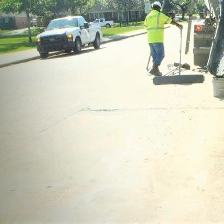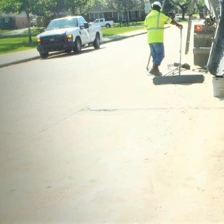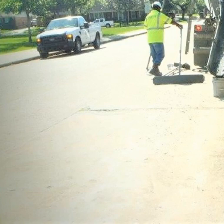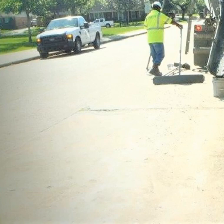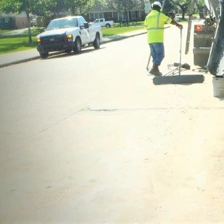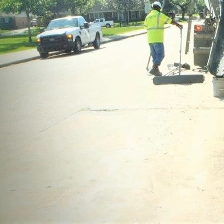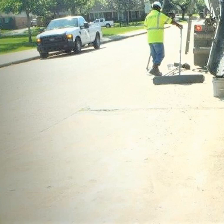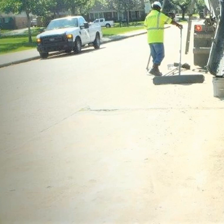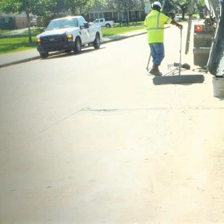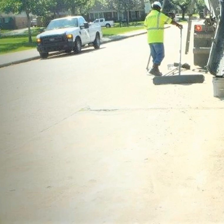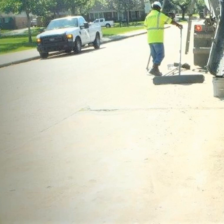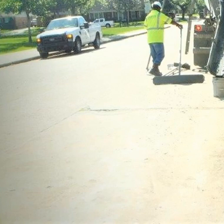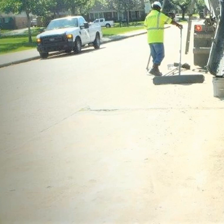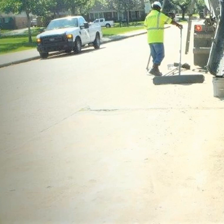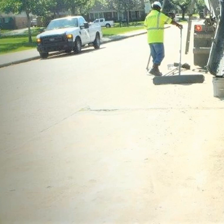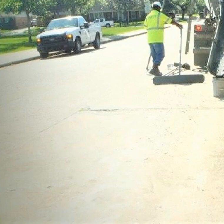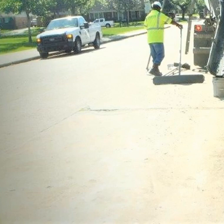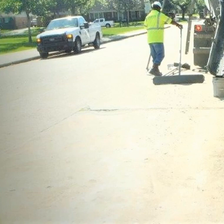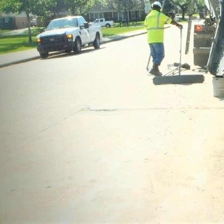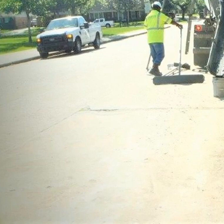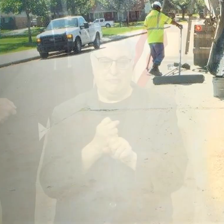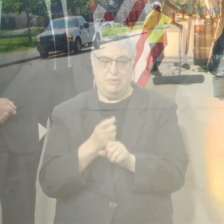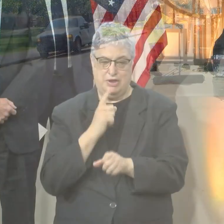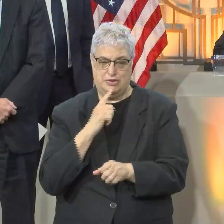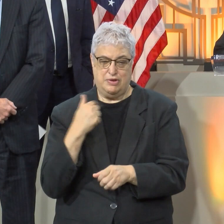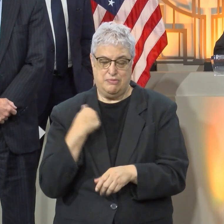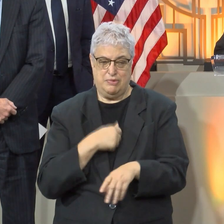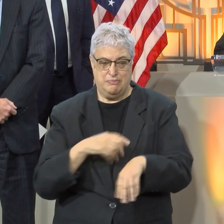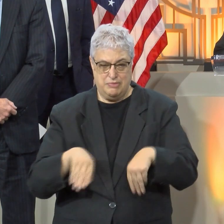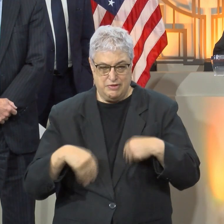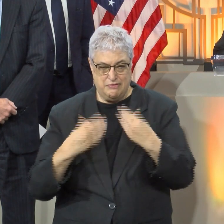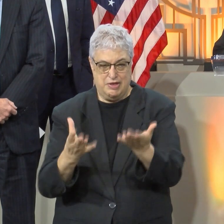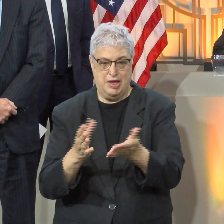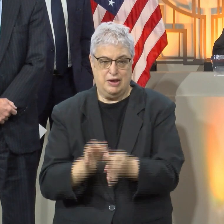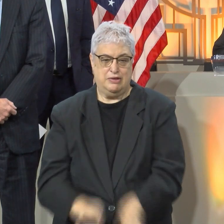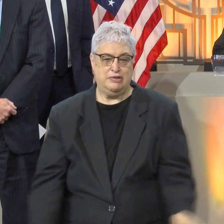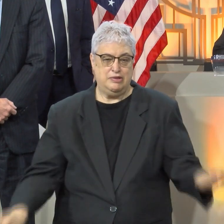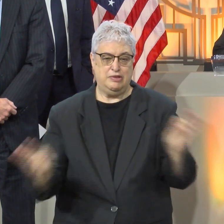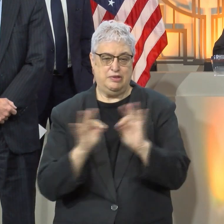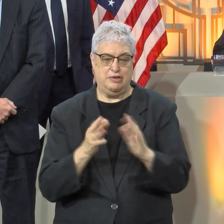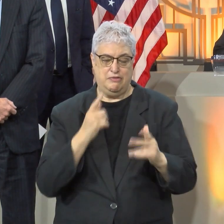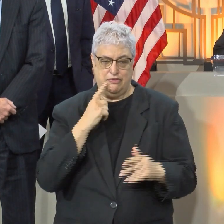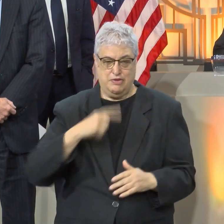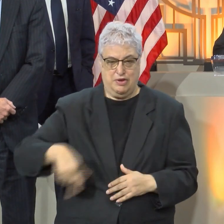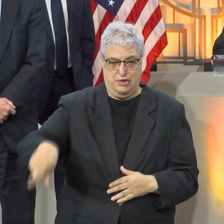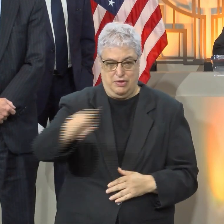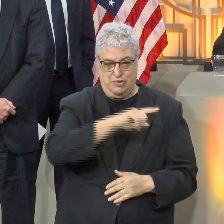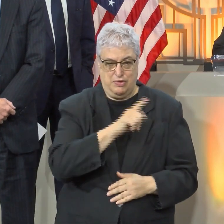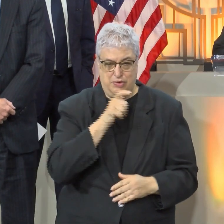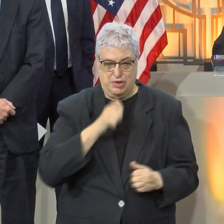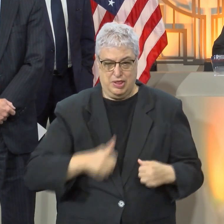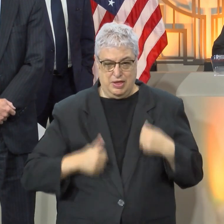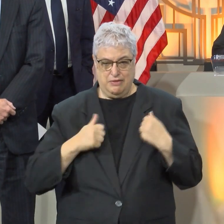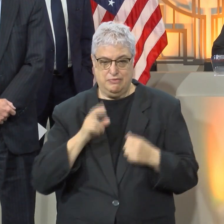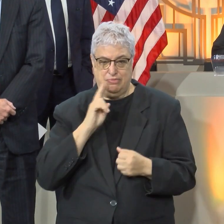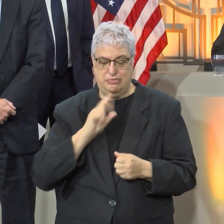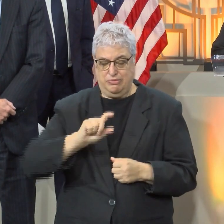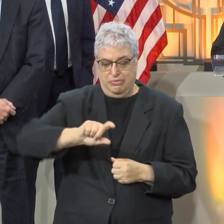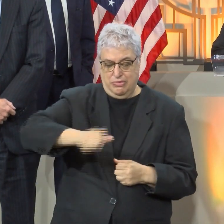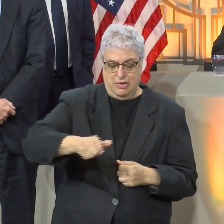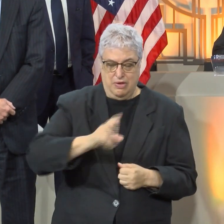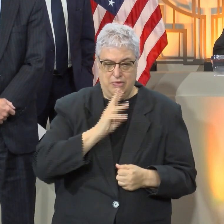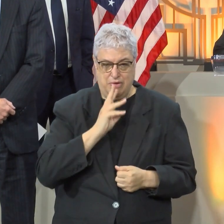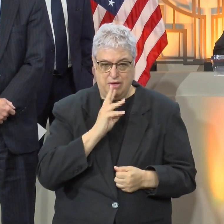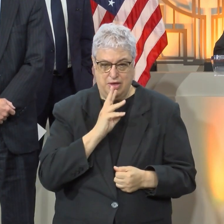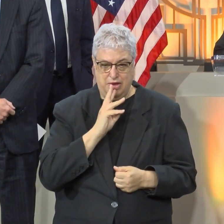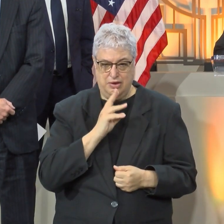up every single day to make sure that we are providing those essential services to Houstonians. And next time you turn on your faucet and